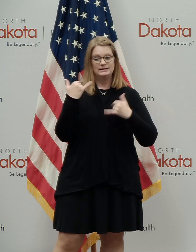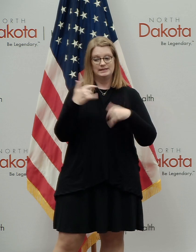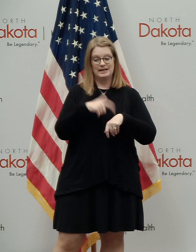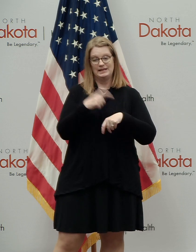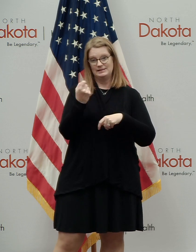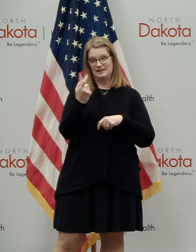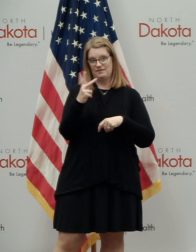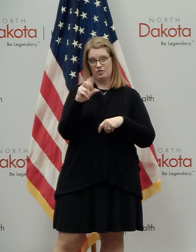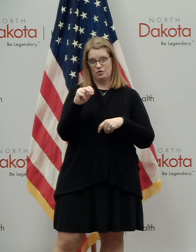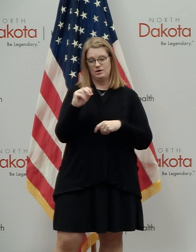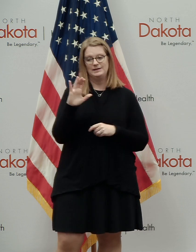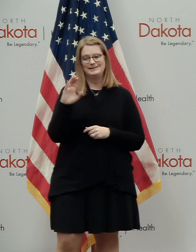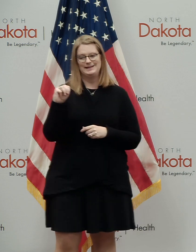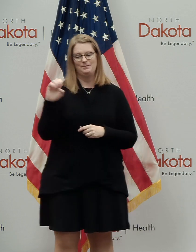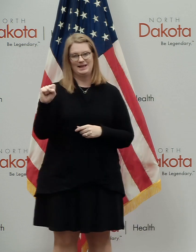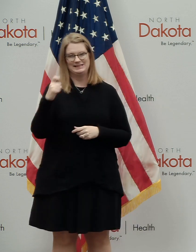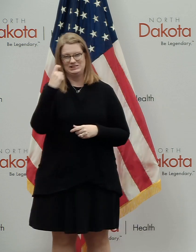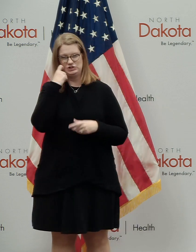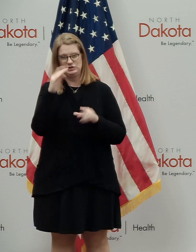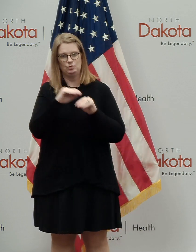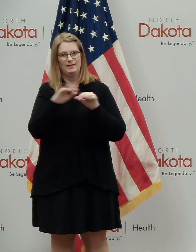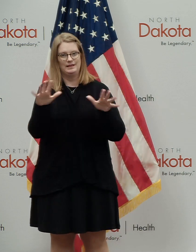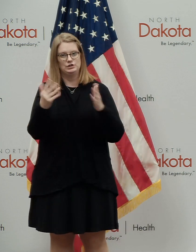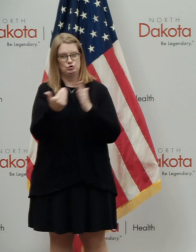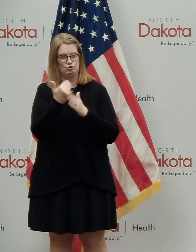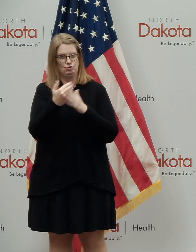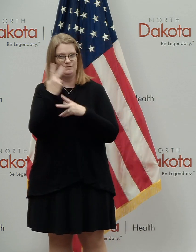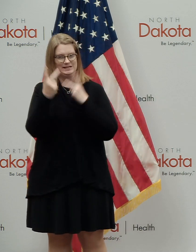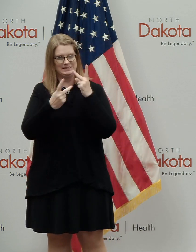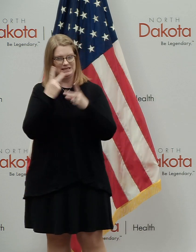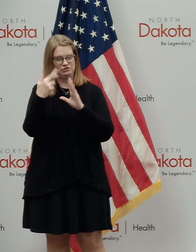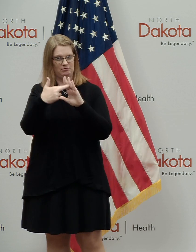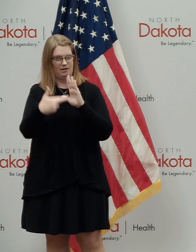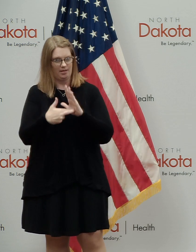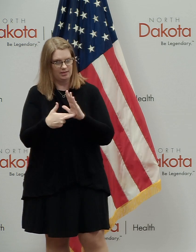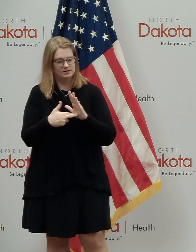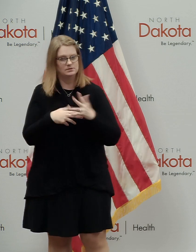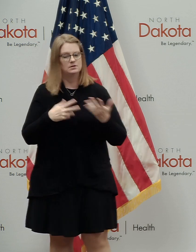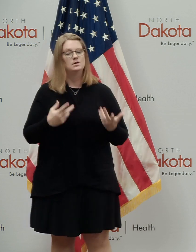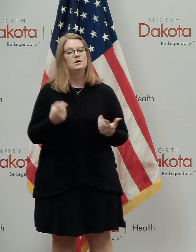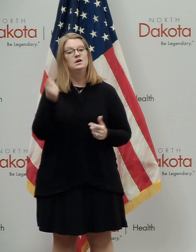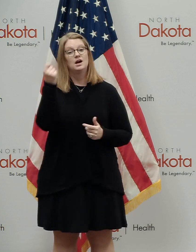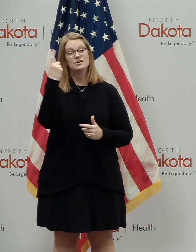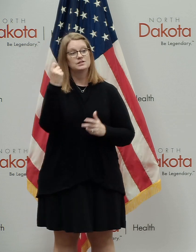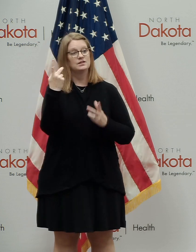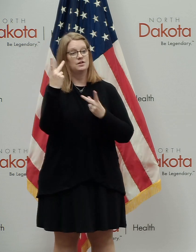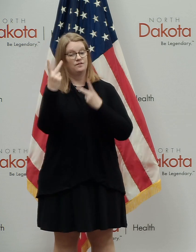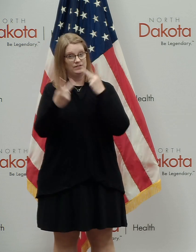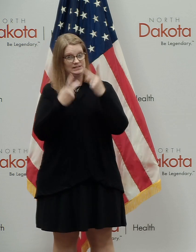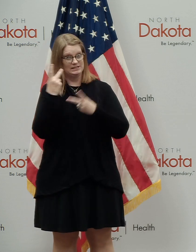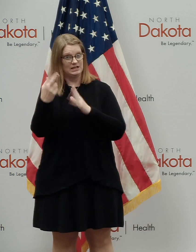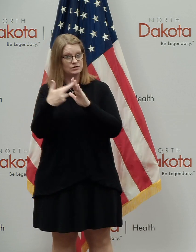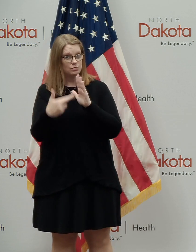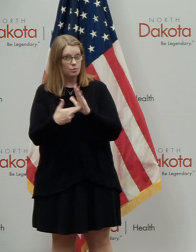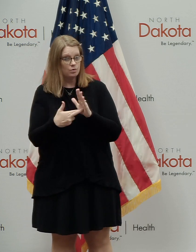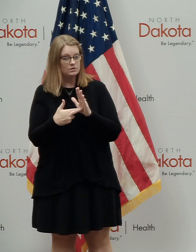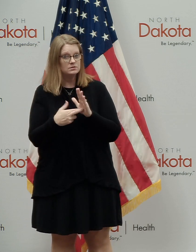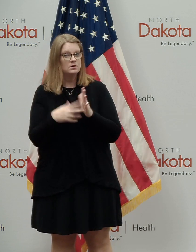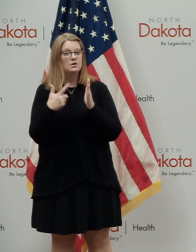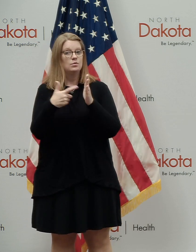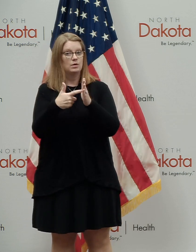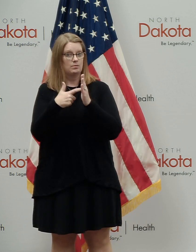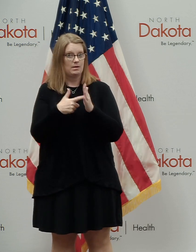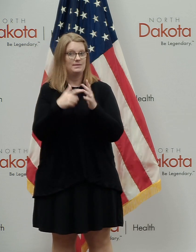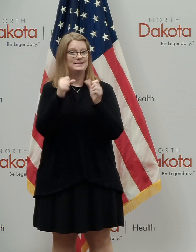today, CMS just released new visitation guidelines. Those visitation guidelines are a requirement that the